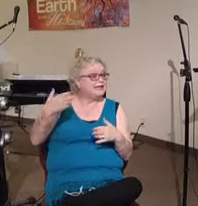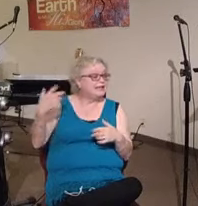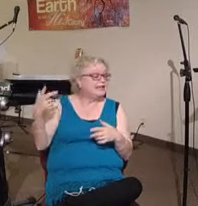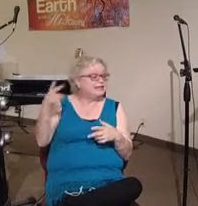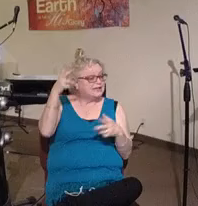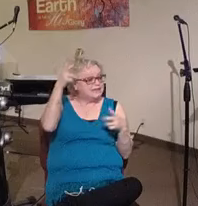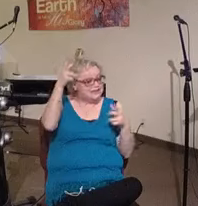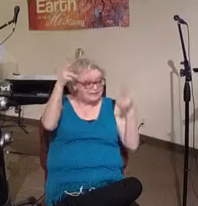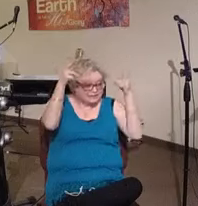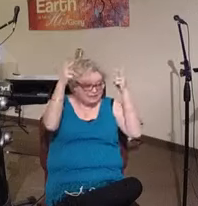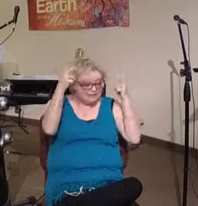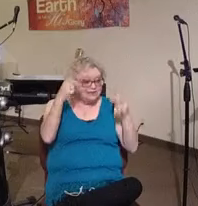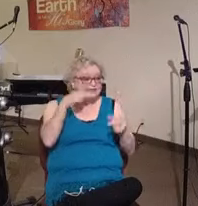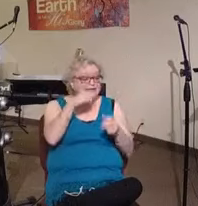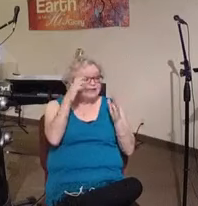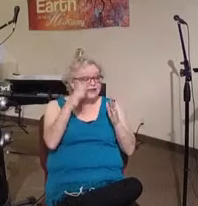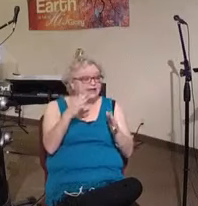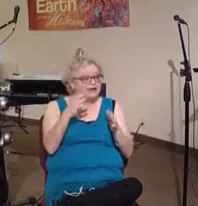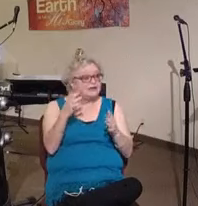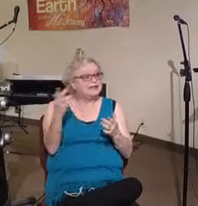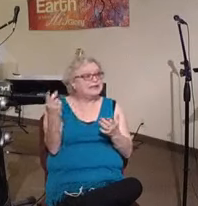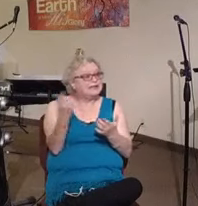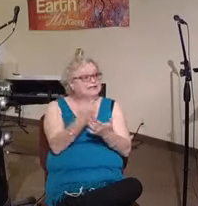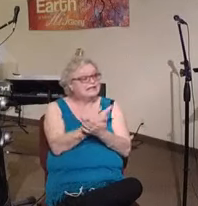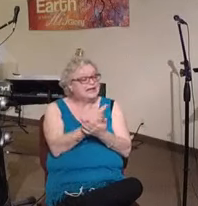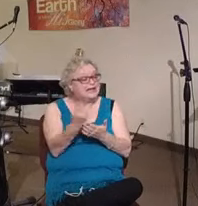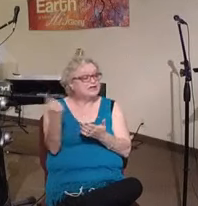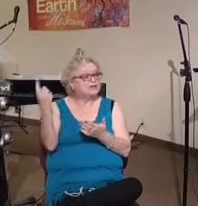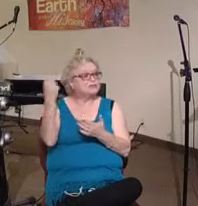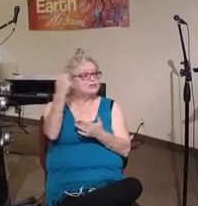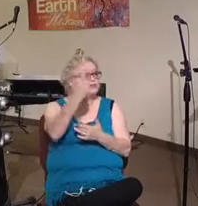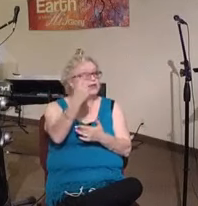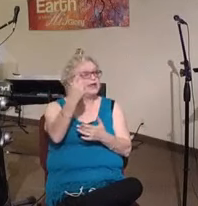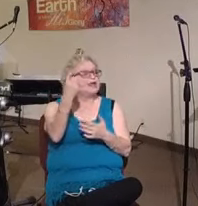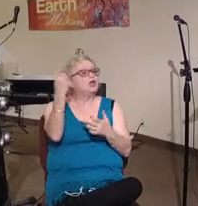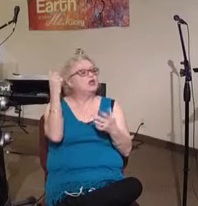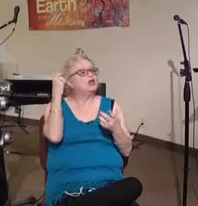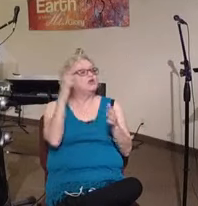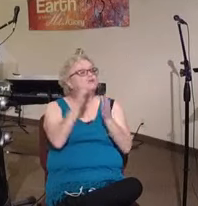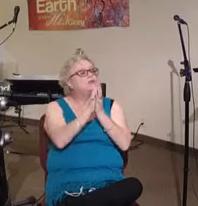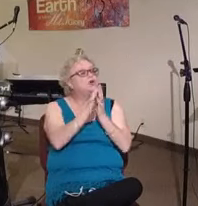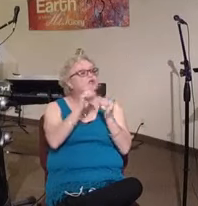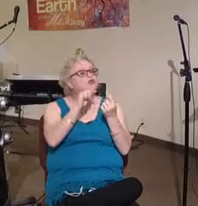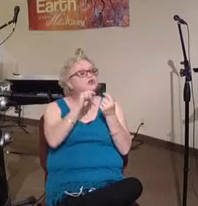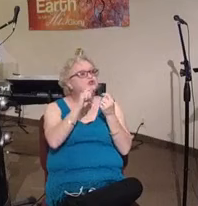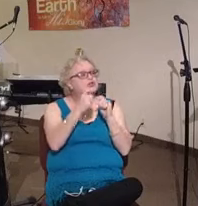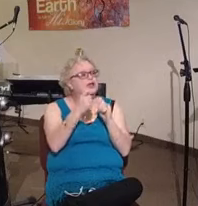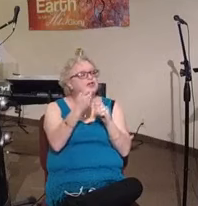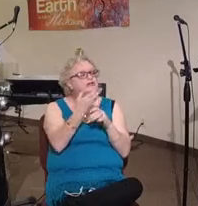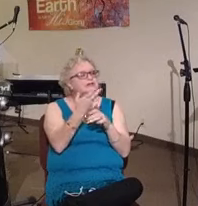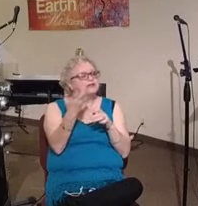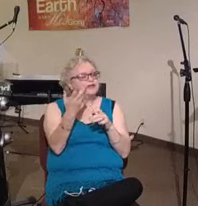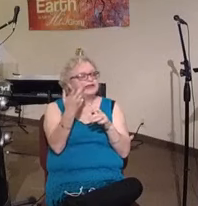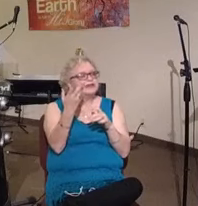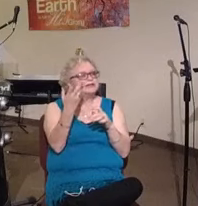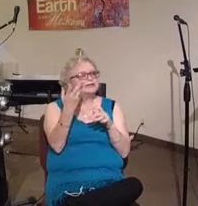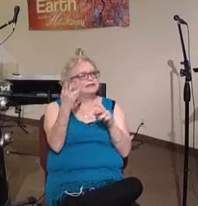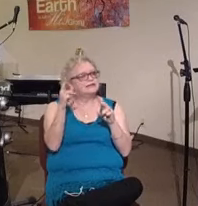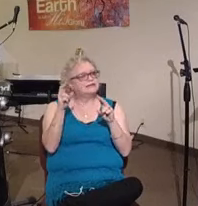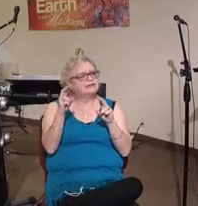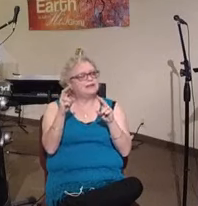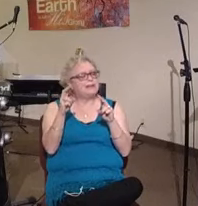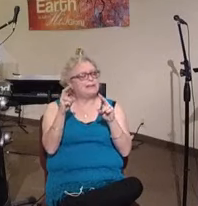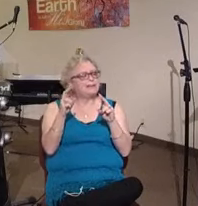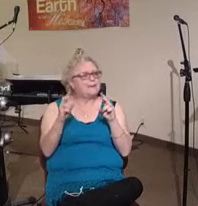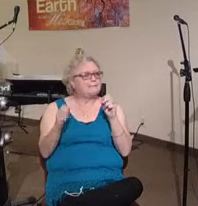the time. Next week, prayer changes things. All the time. So that works. The subtitle, or the